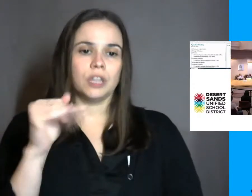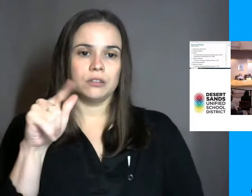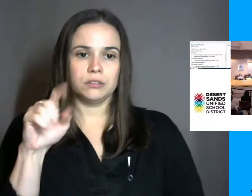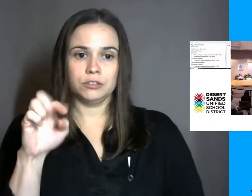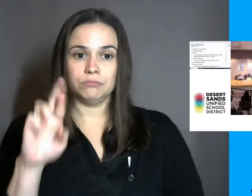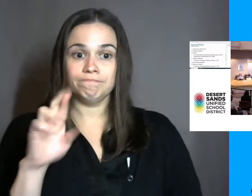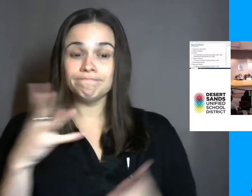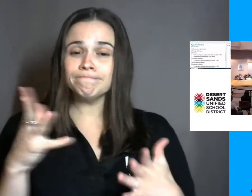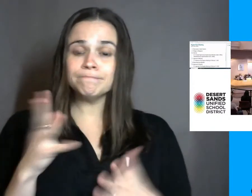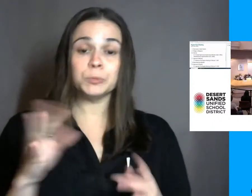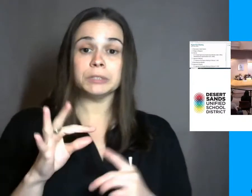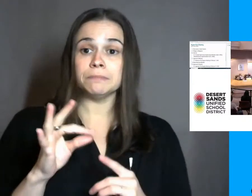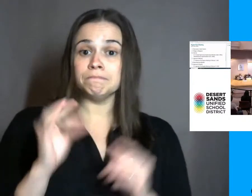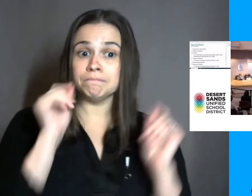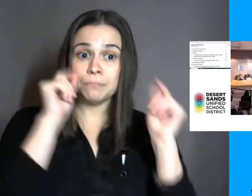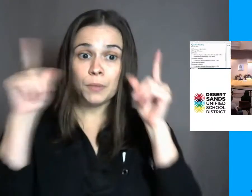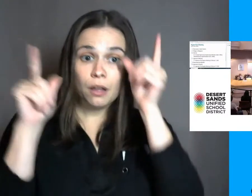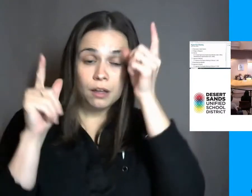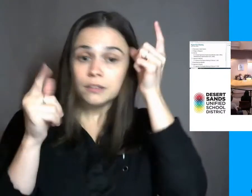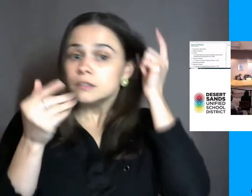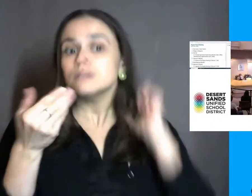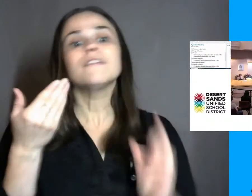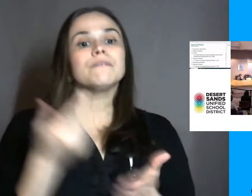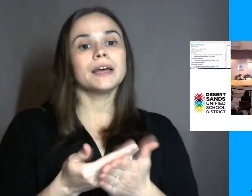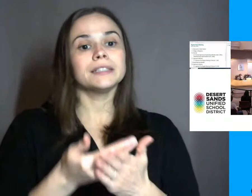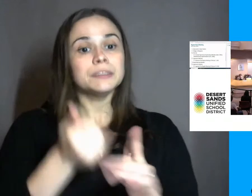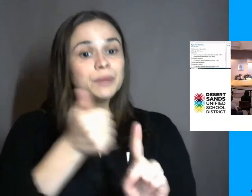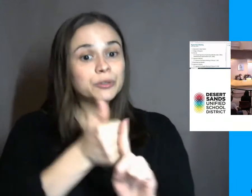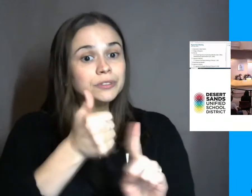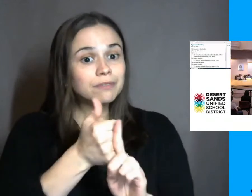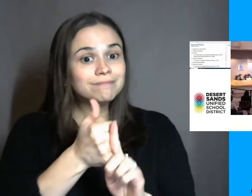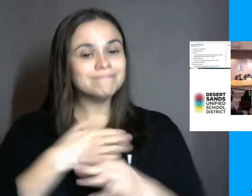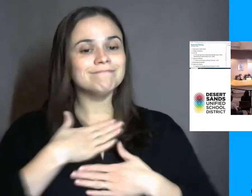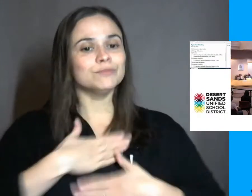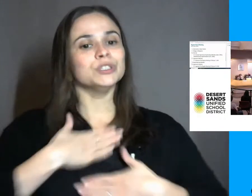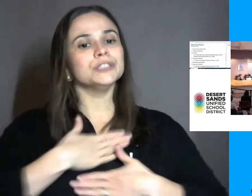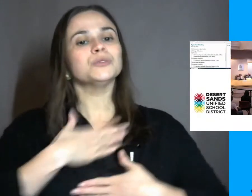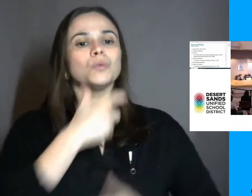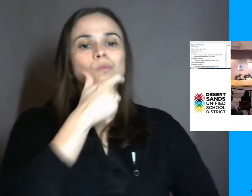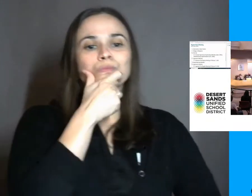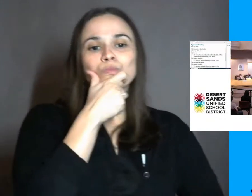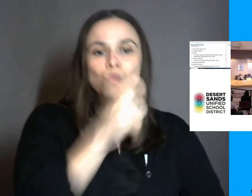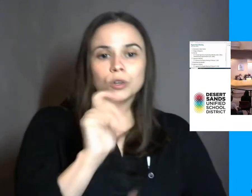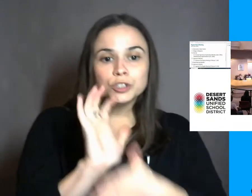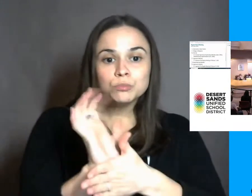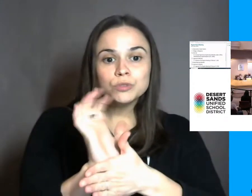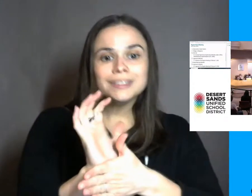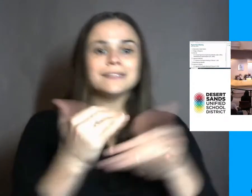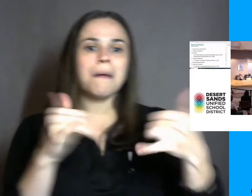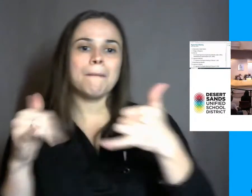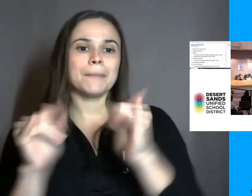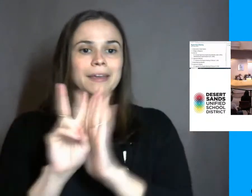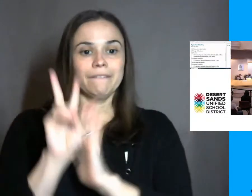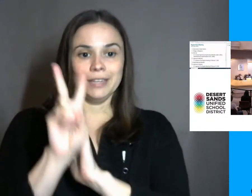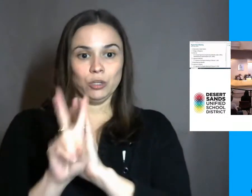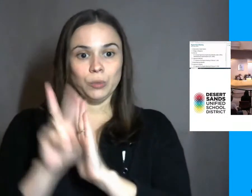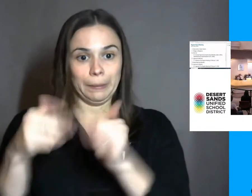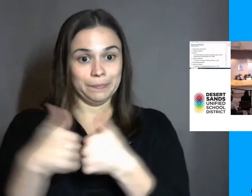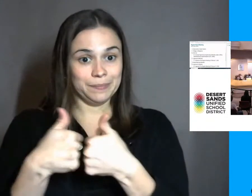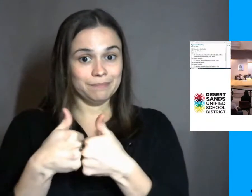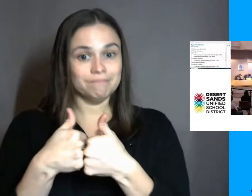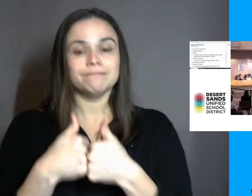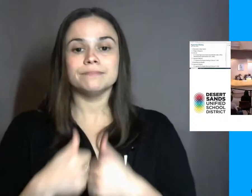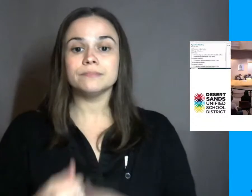about herself, she enjoys watching movies and playing video games. Nadia, if you'd like to join me down